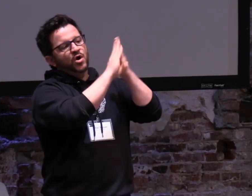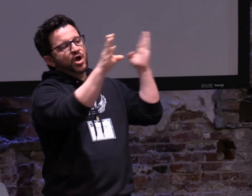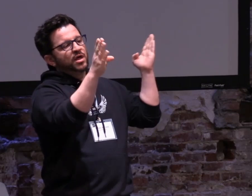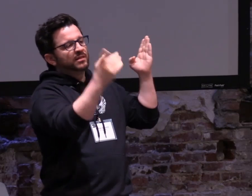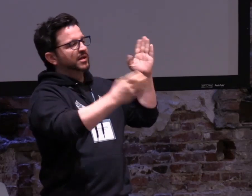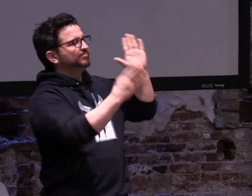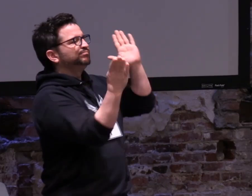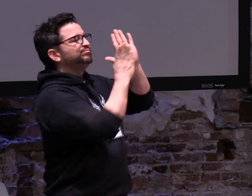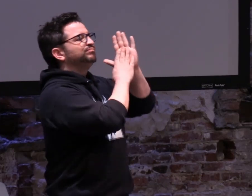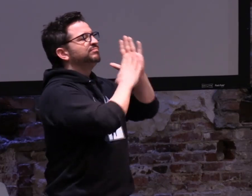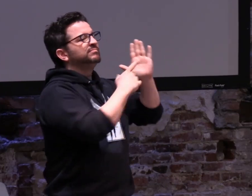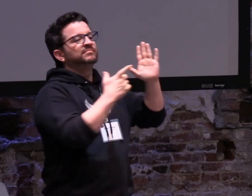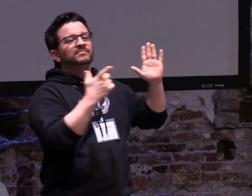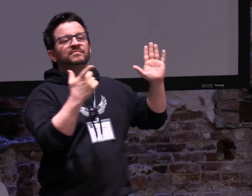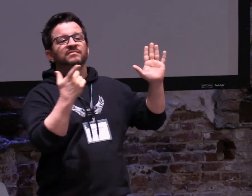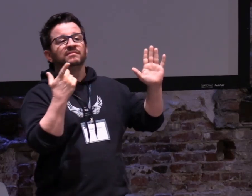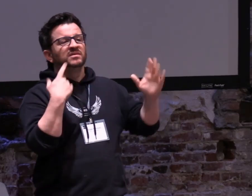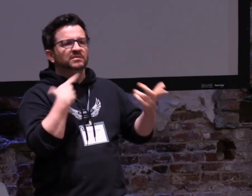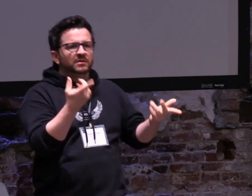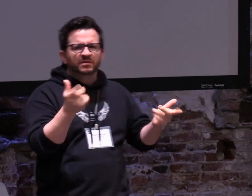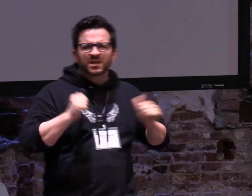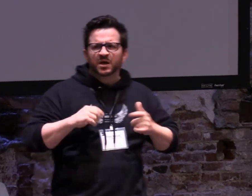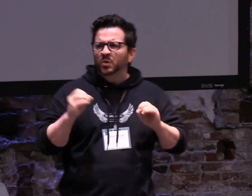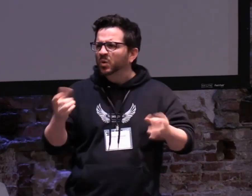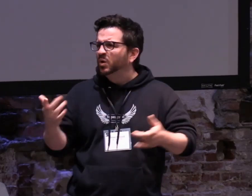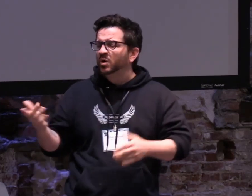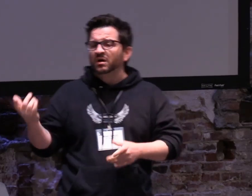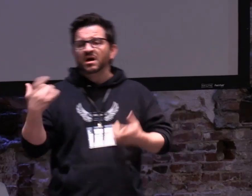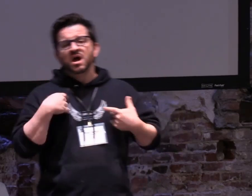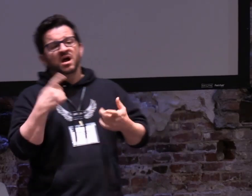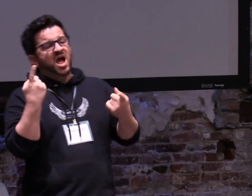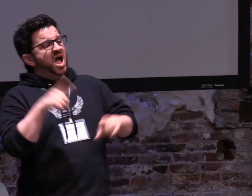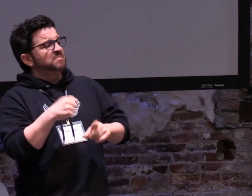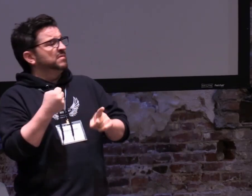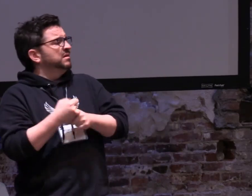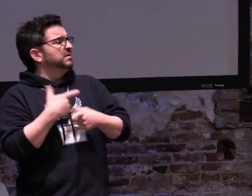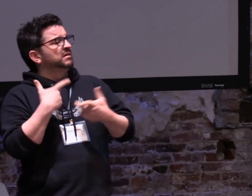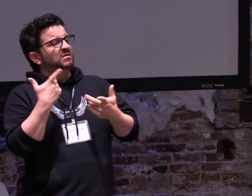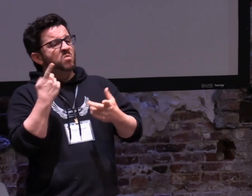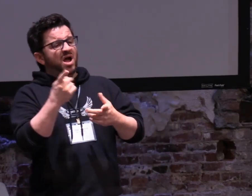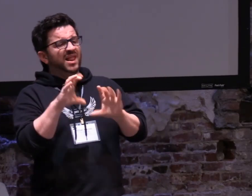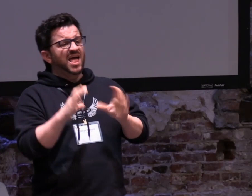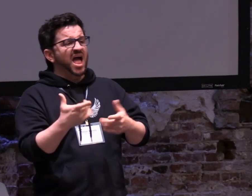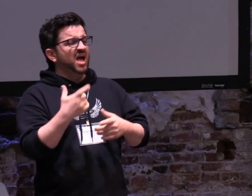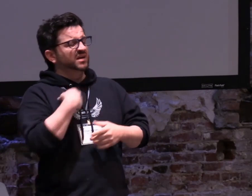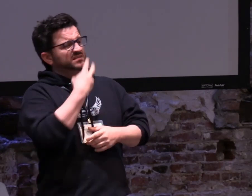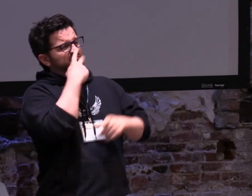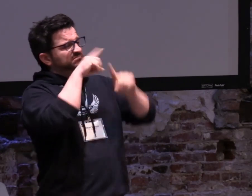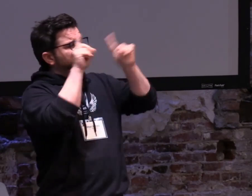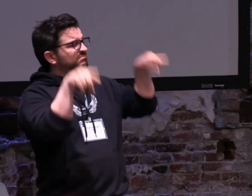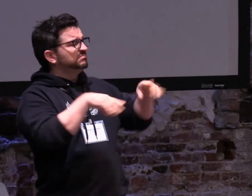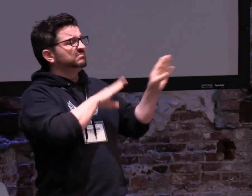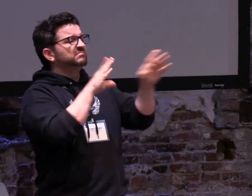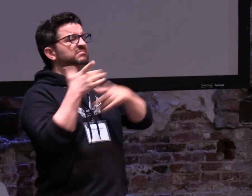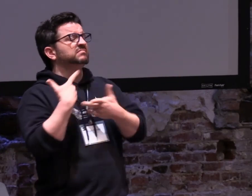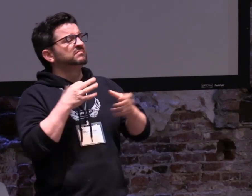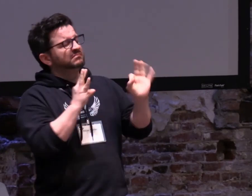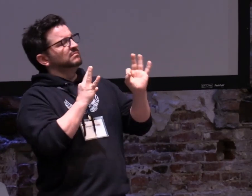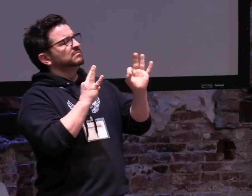that I discovered through an English class that was posted on a board in the hallway. And as I passed by, I saw